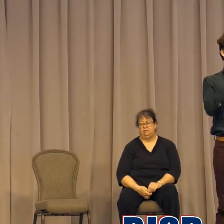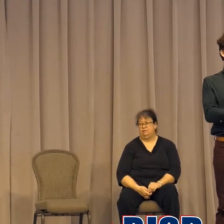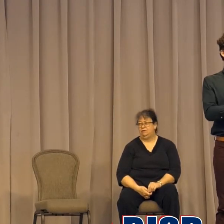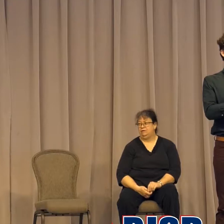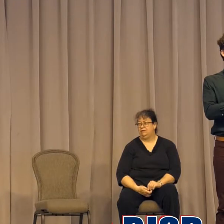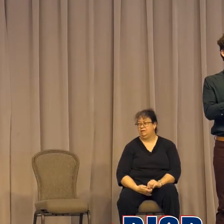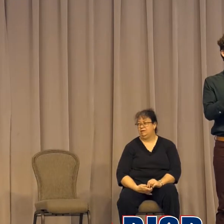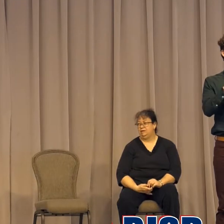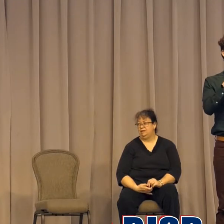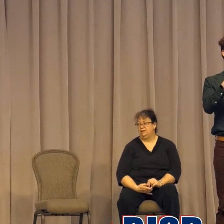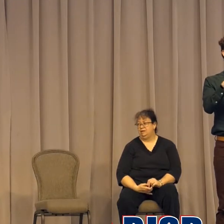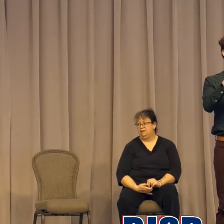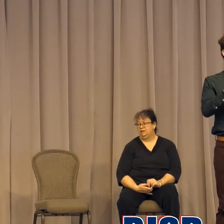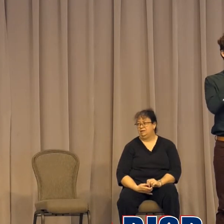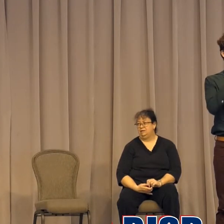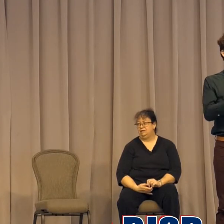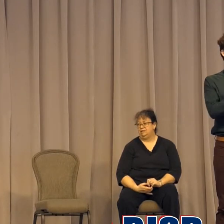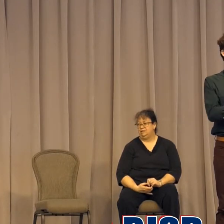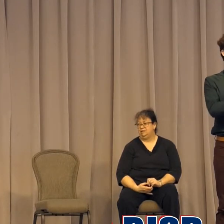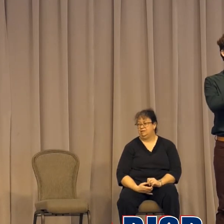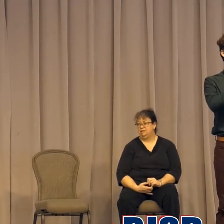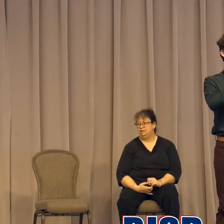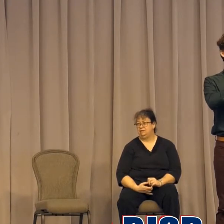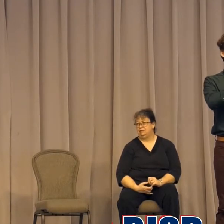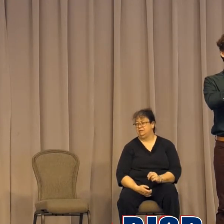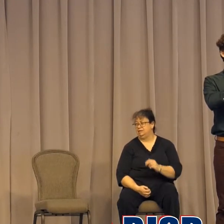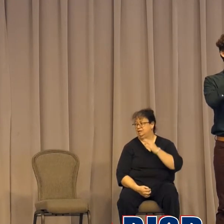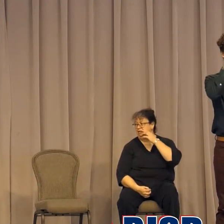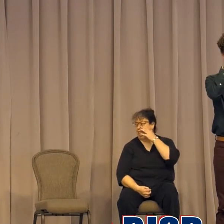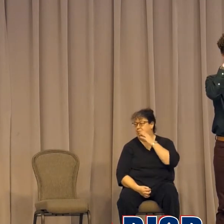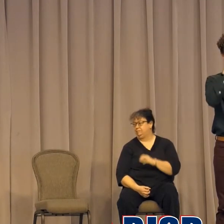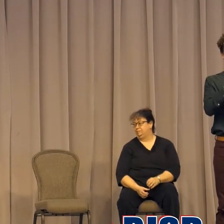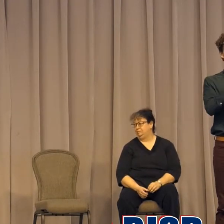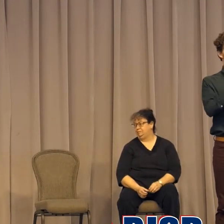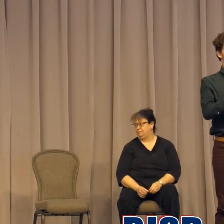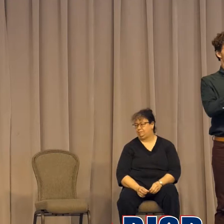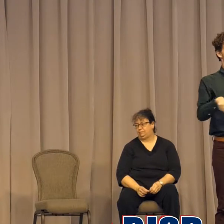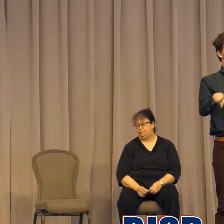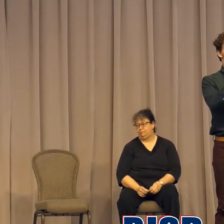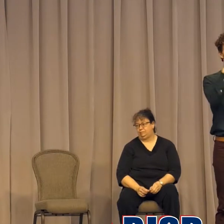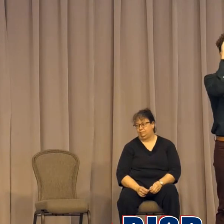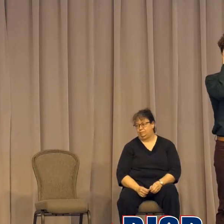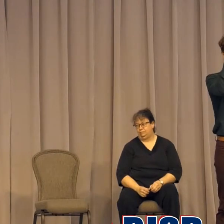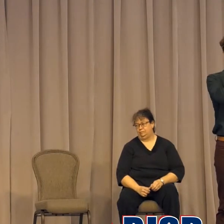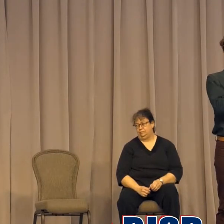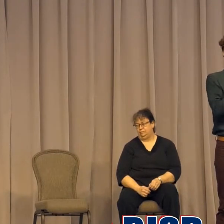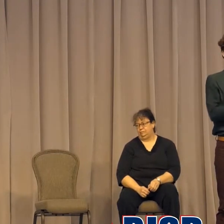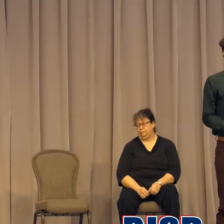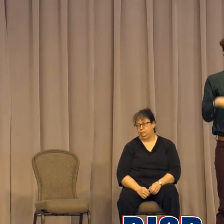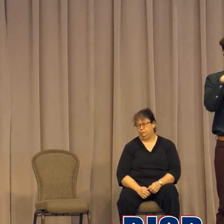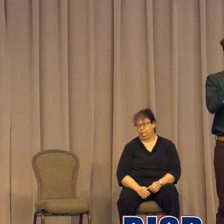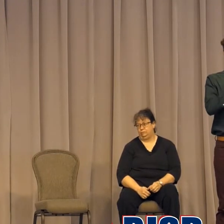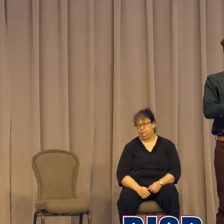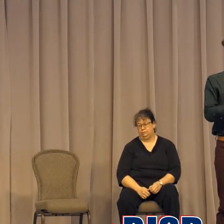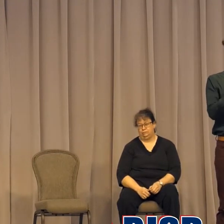proved that leadership matters. I think it's important for you to realize that standing up for education, for